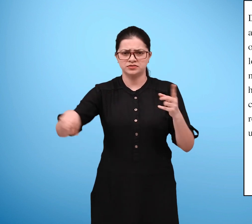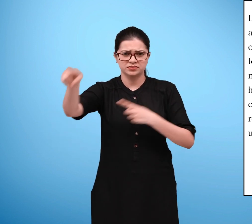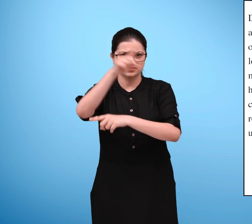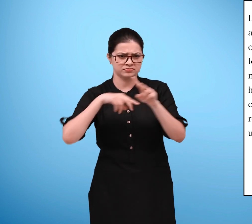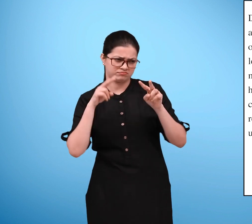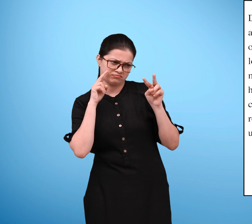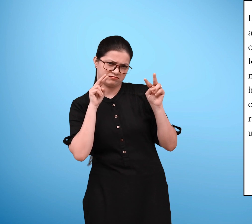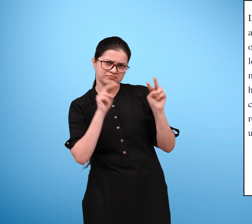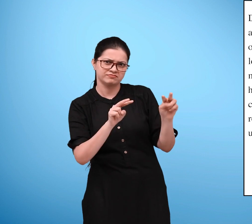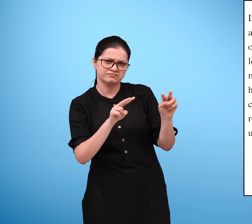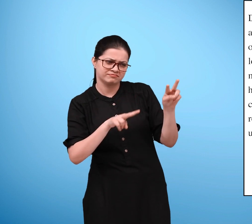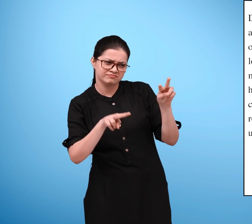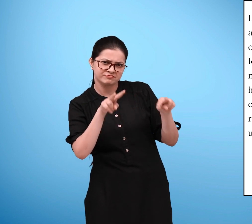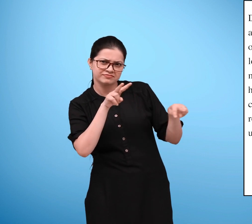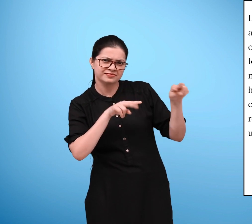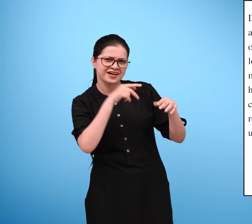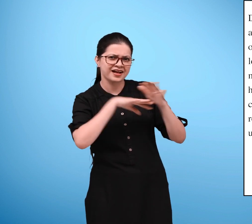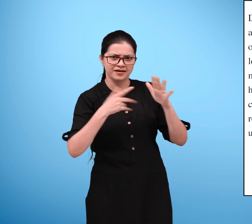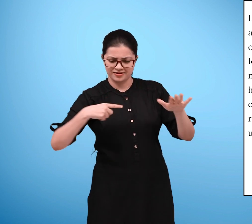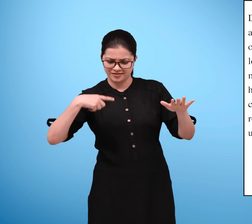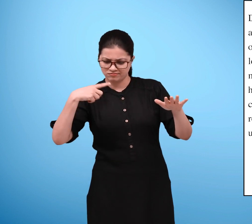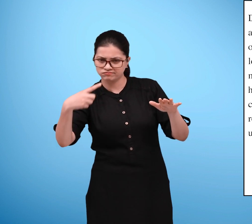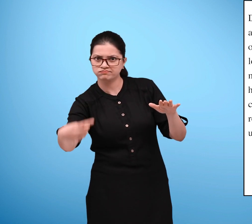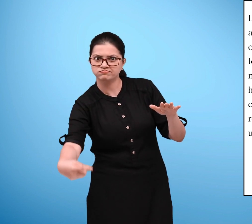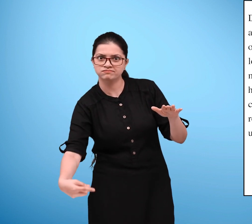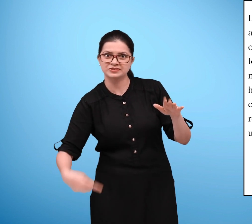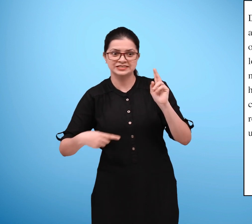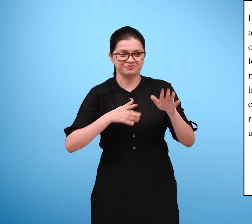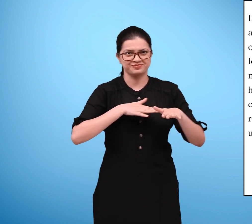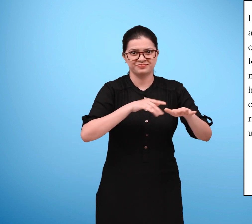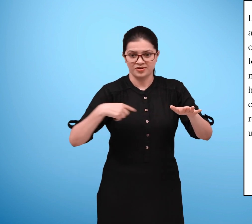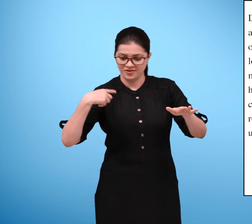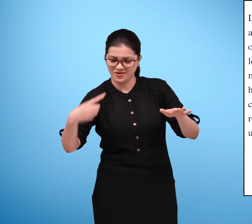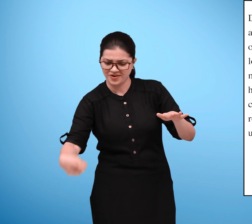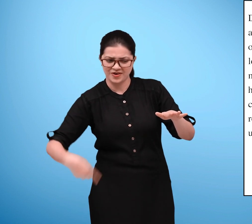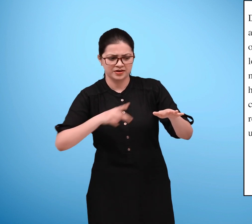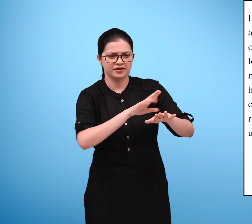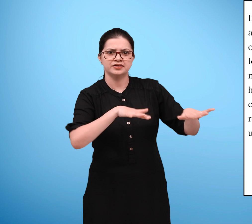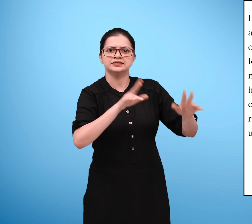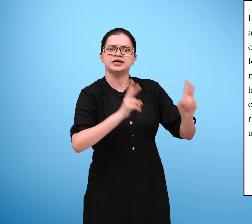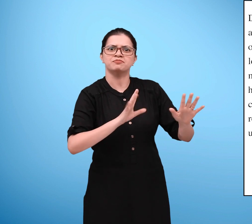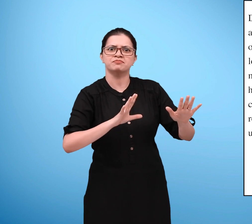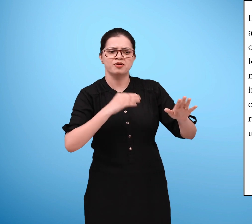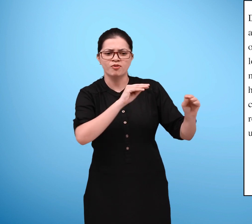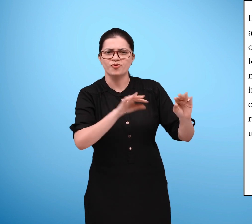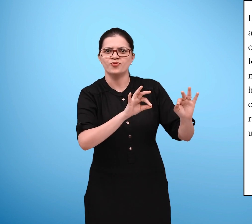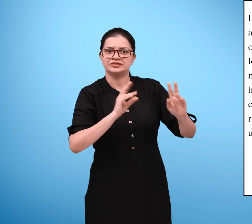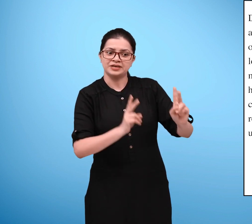You must have observed that it remains at the same location while any point on its wheel moves with a circular motion.